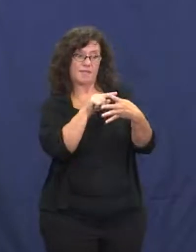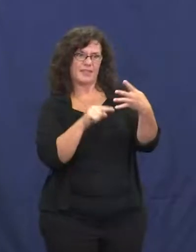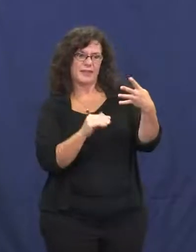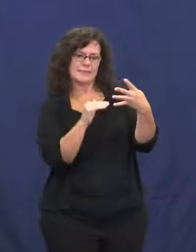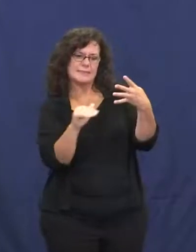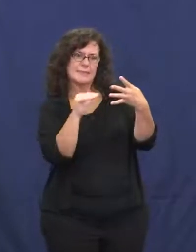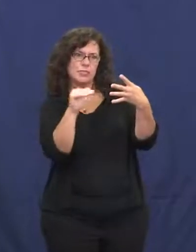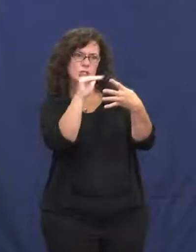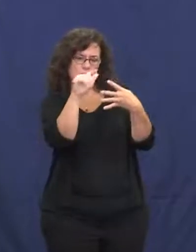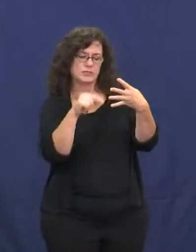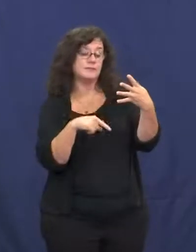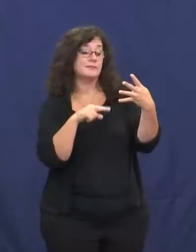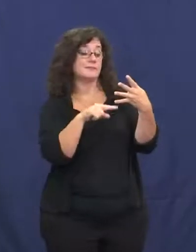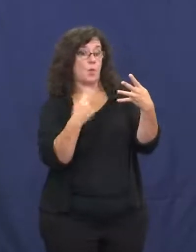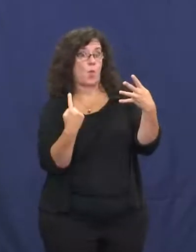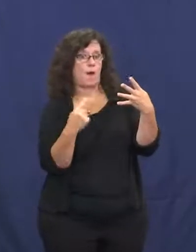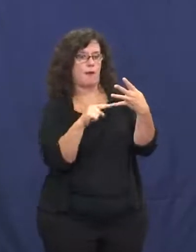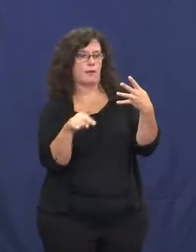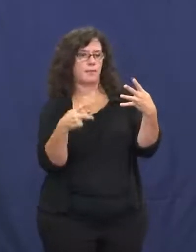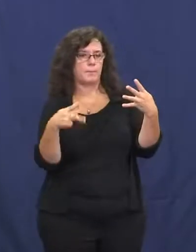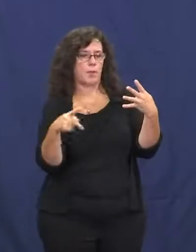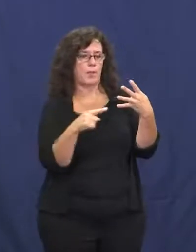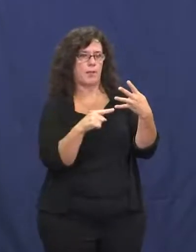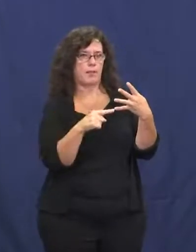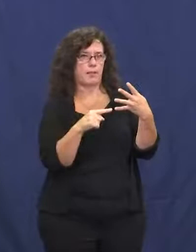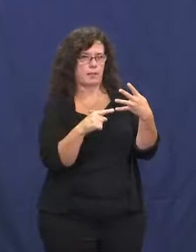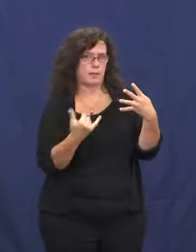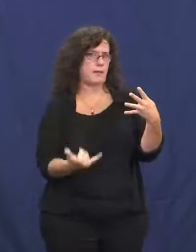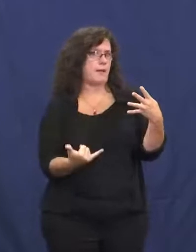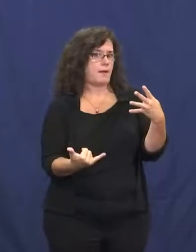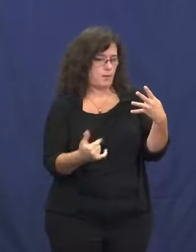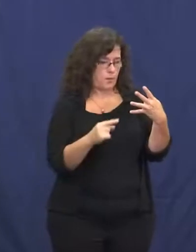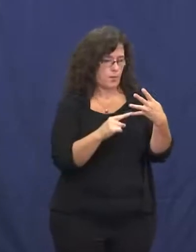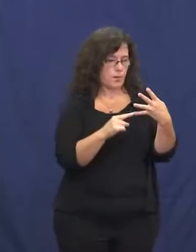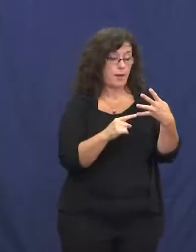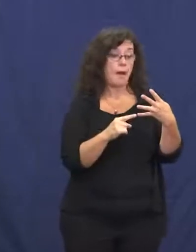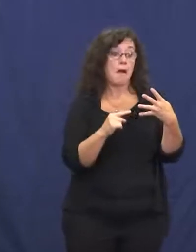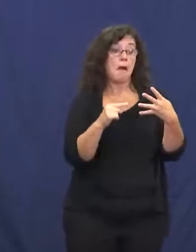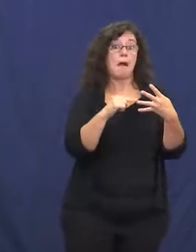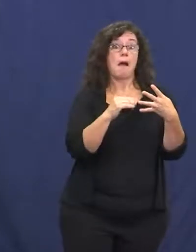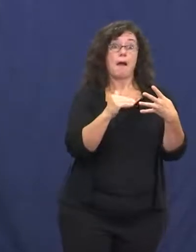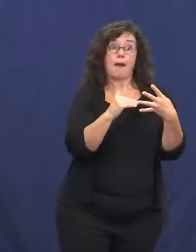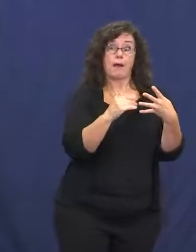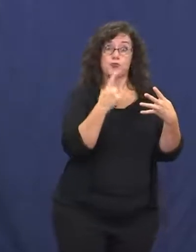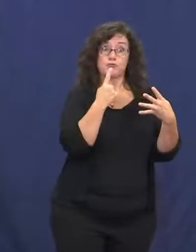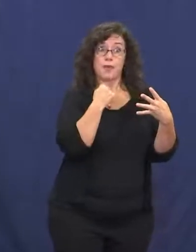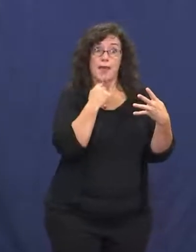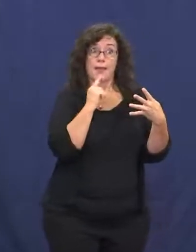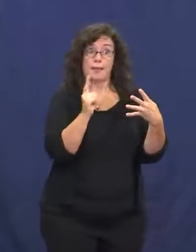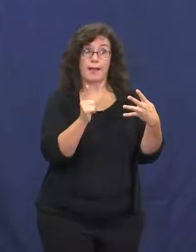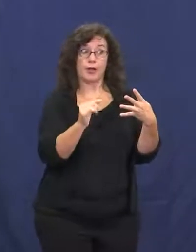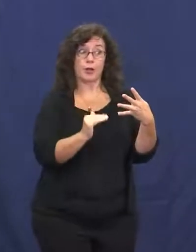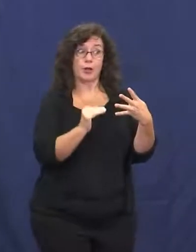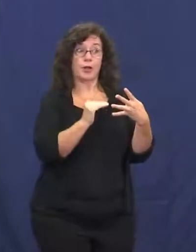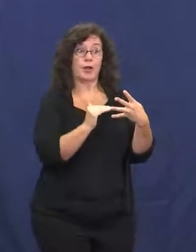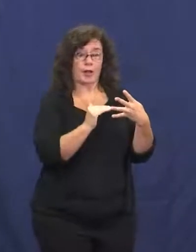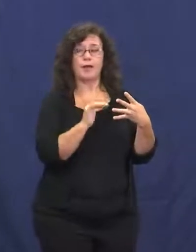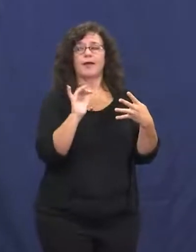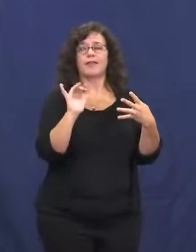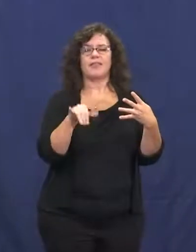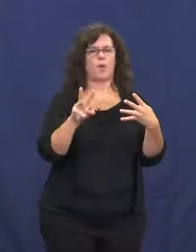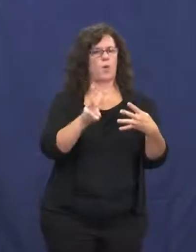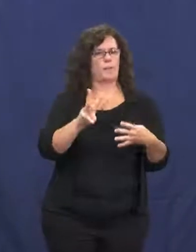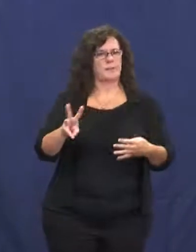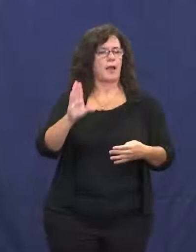1, but as soon as we do progress into tier 2, red, then that website will be updated in